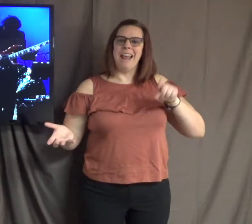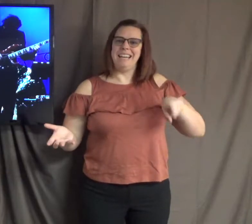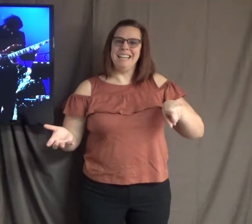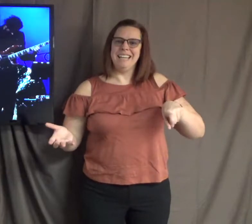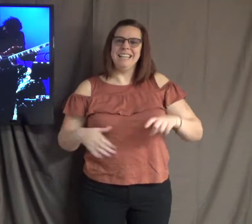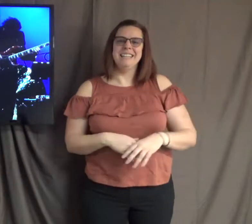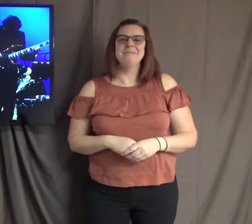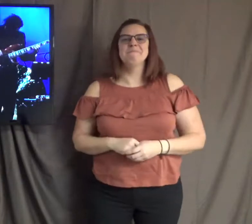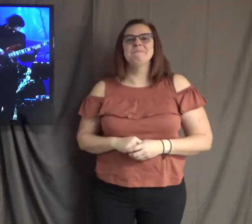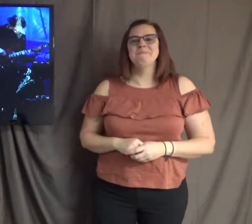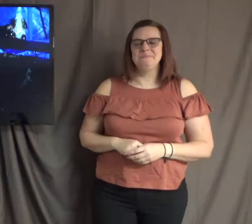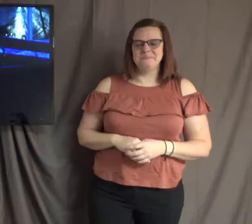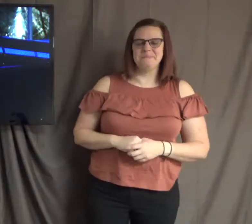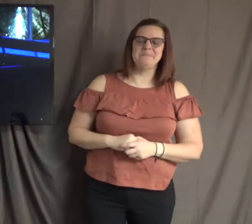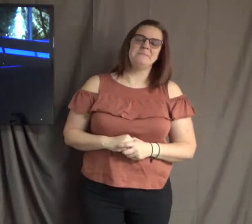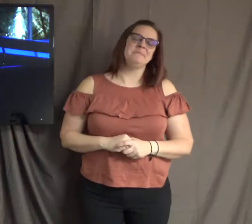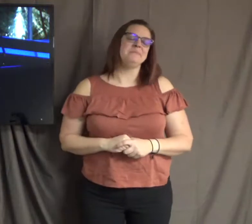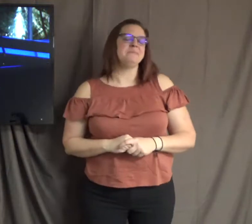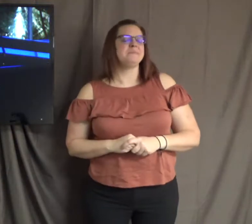takes.